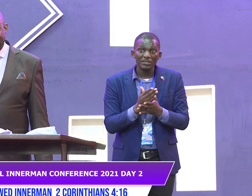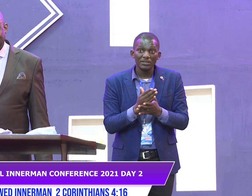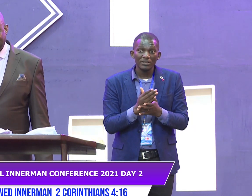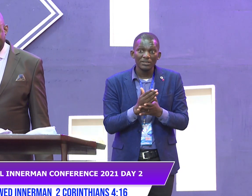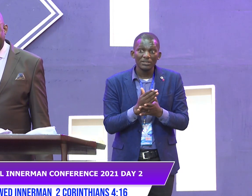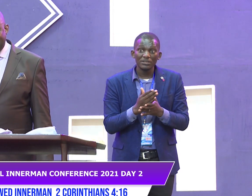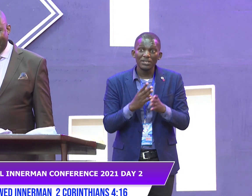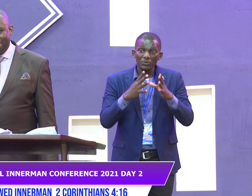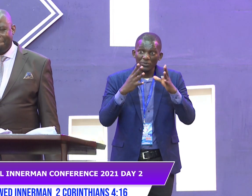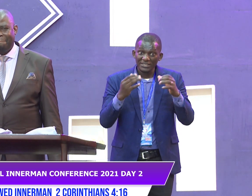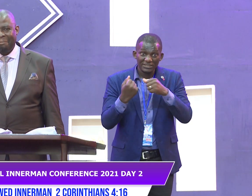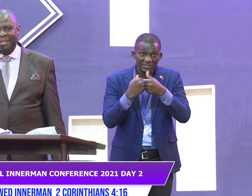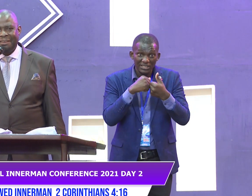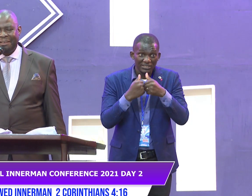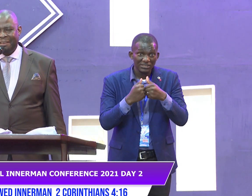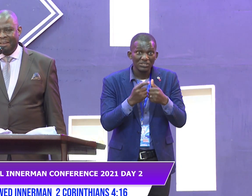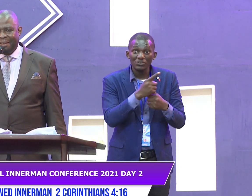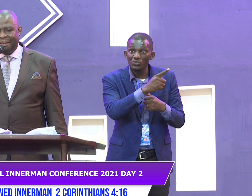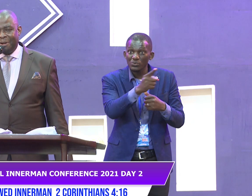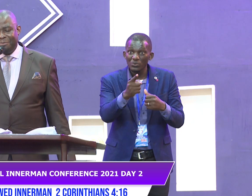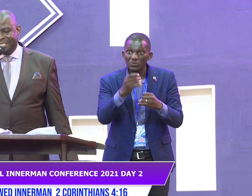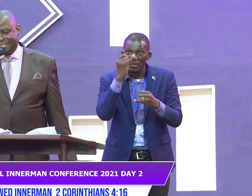Is to end when the Holy Spirit has finished.